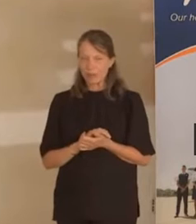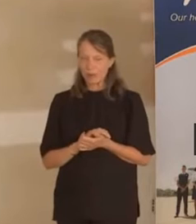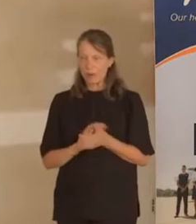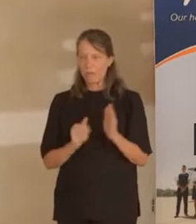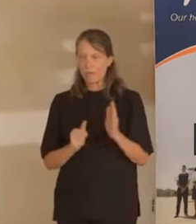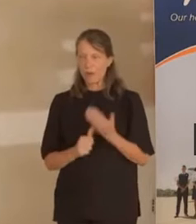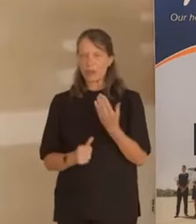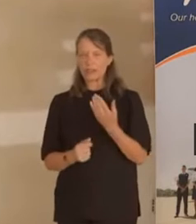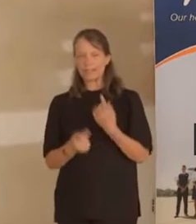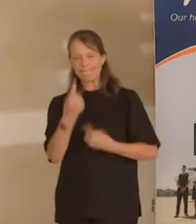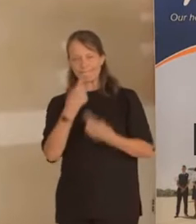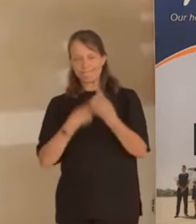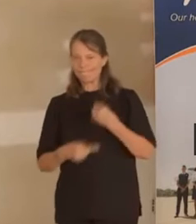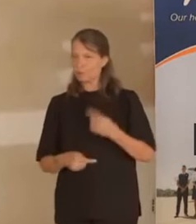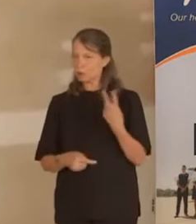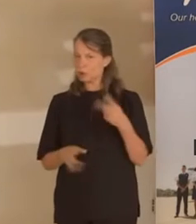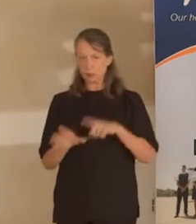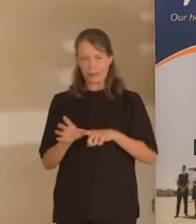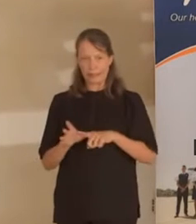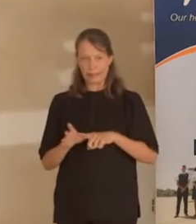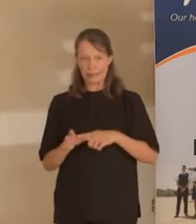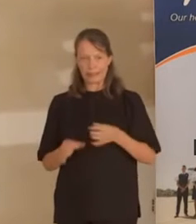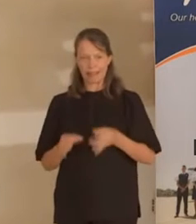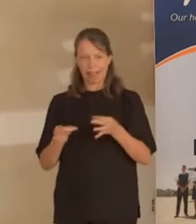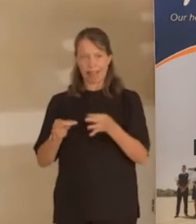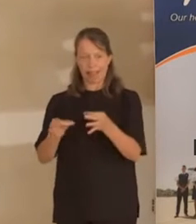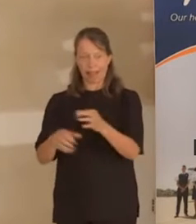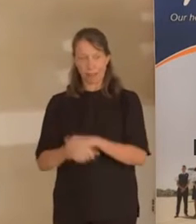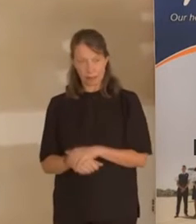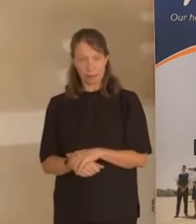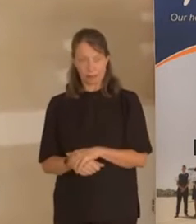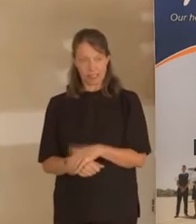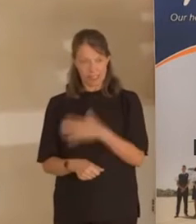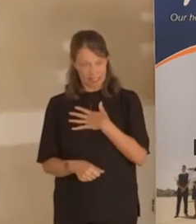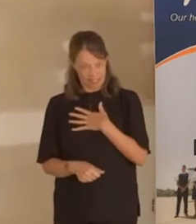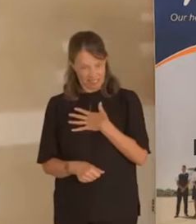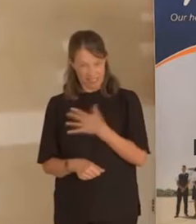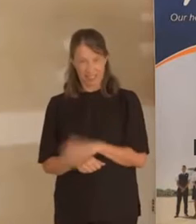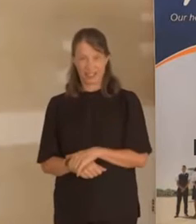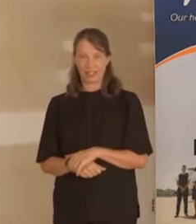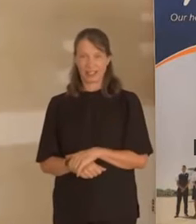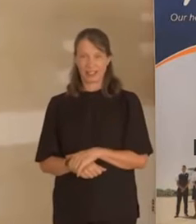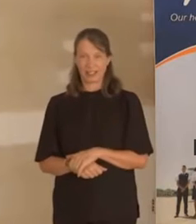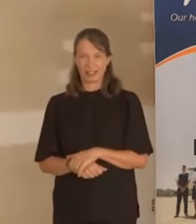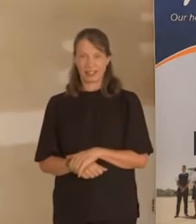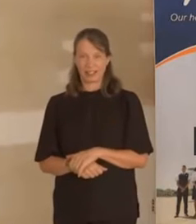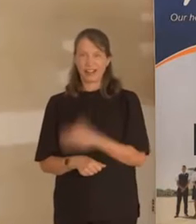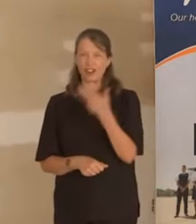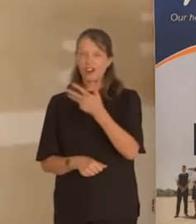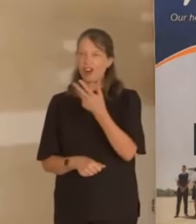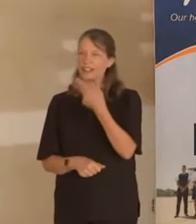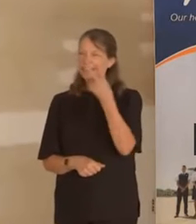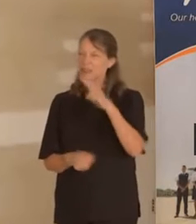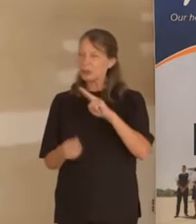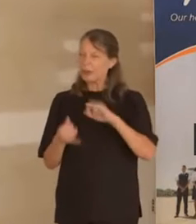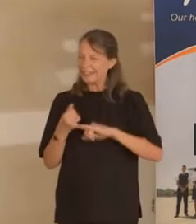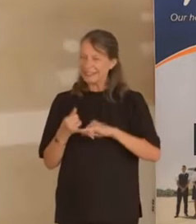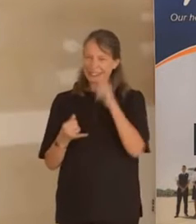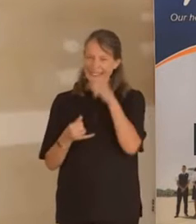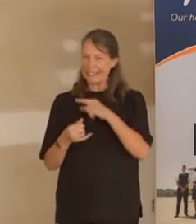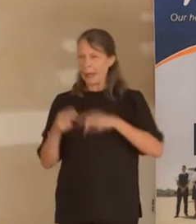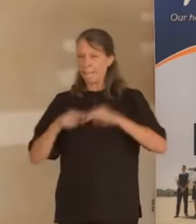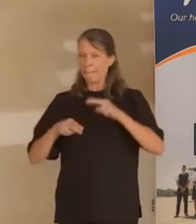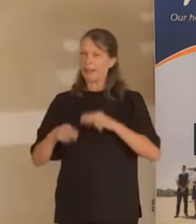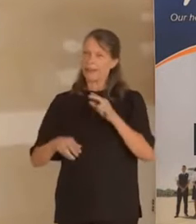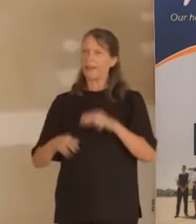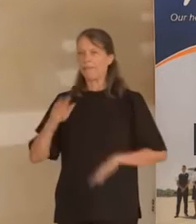received is that would take 2 years. 2 years. I mean, in the 1920s, it took 9 years to build the harbour bridge,